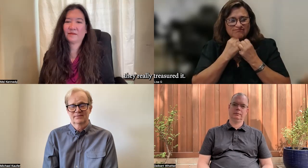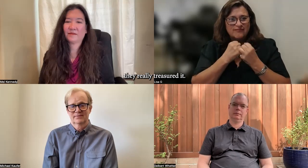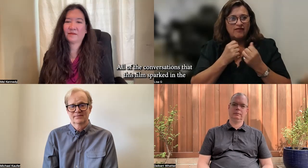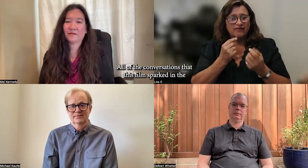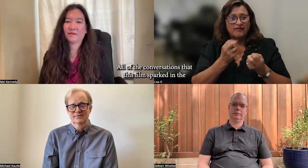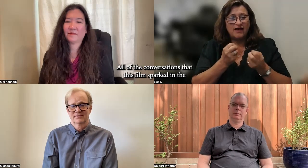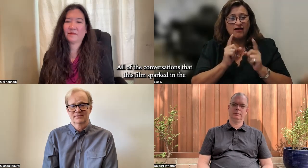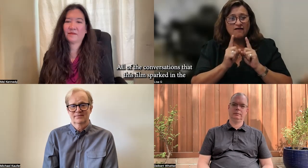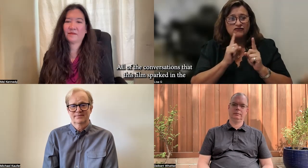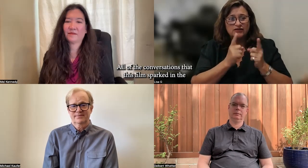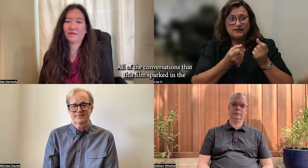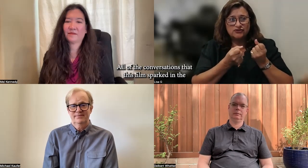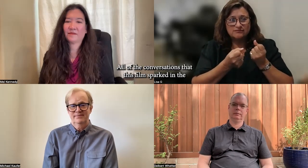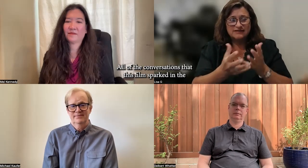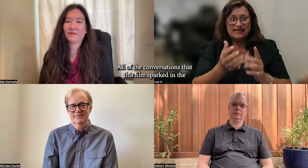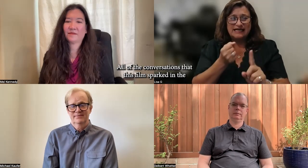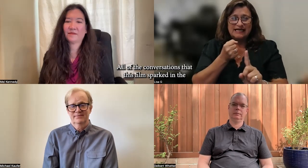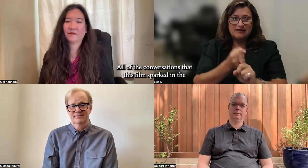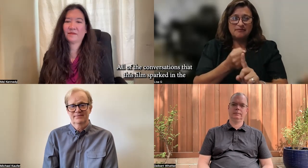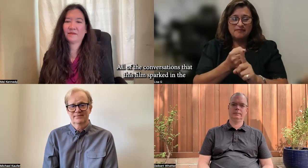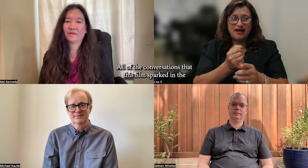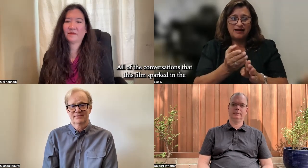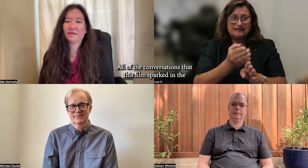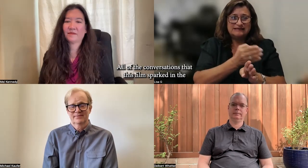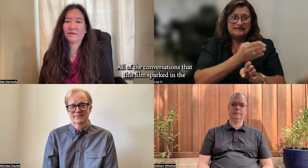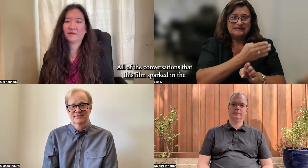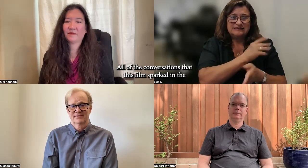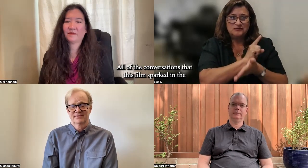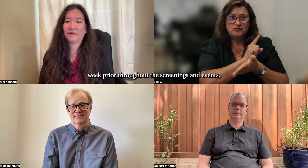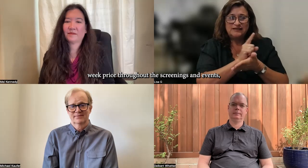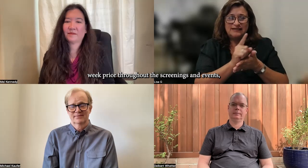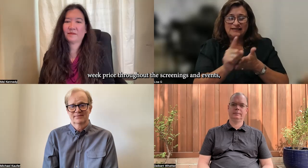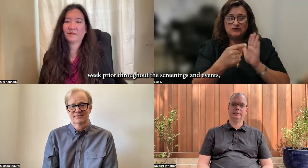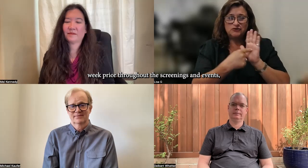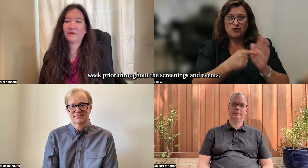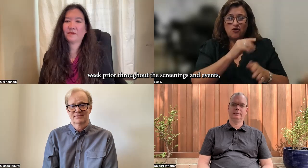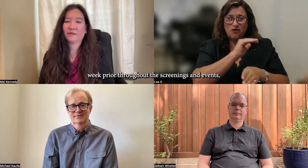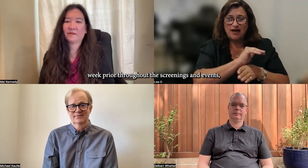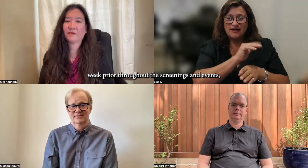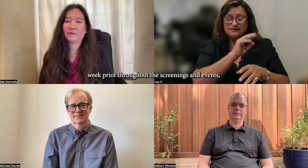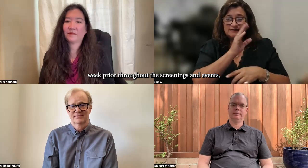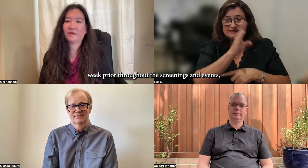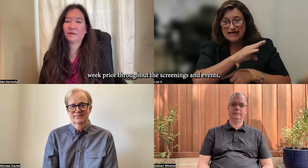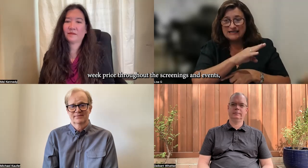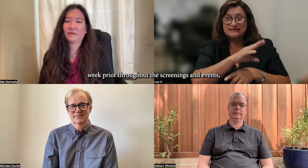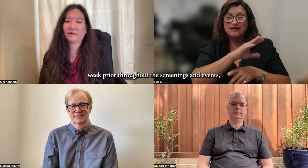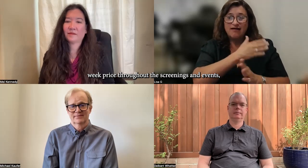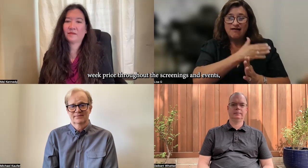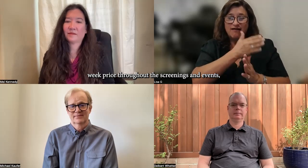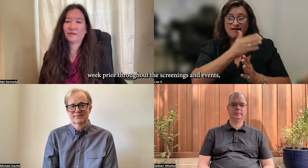it. All of the conversations that this film sparked in the week prior, throughout the screenings and